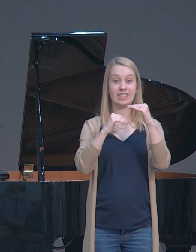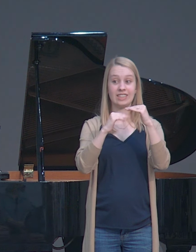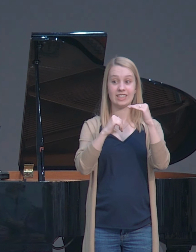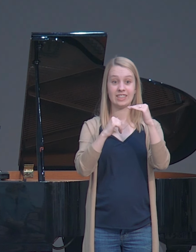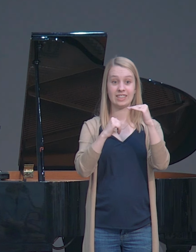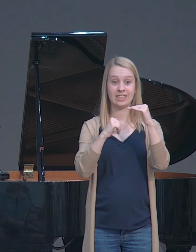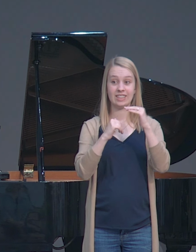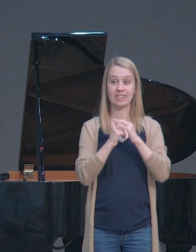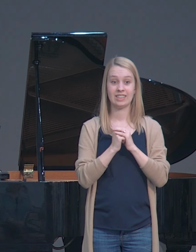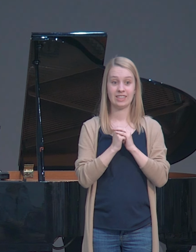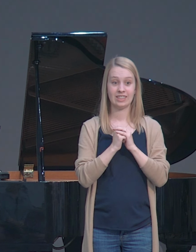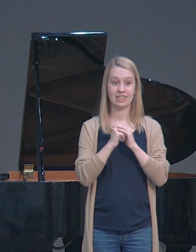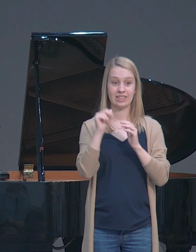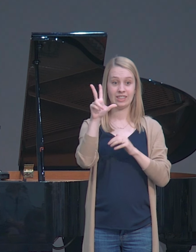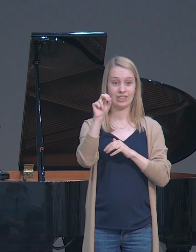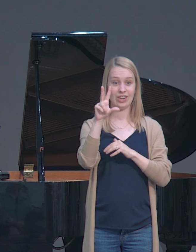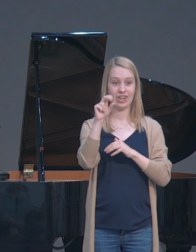you please sit down?